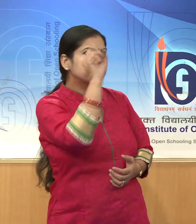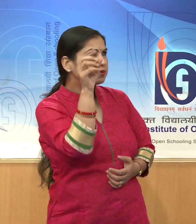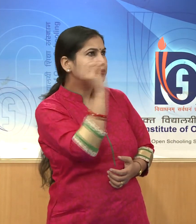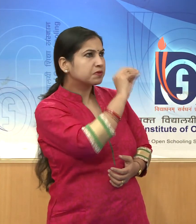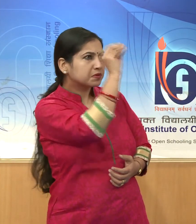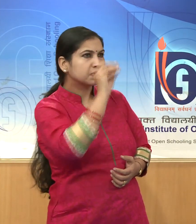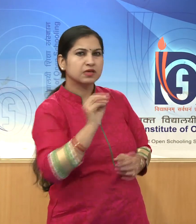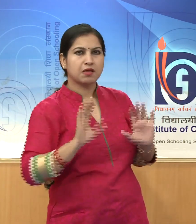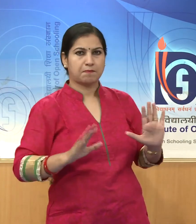and there.